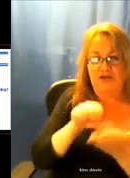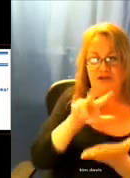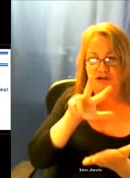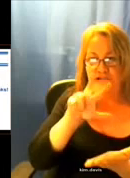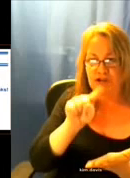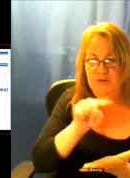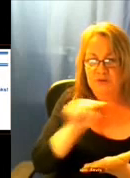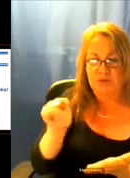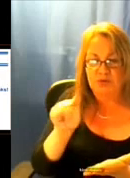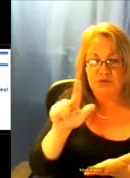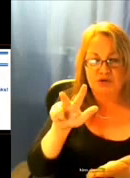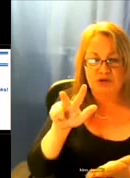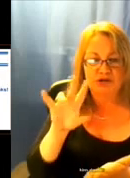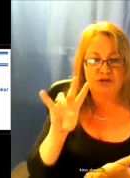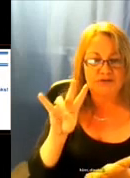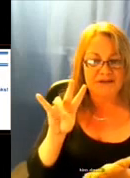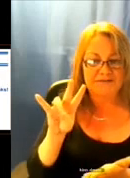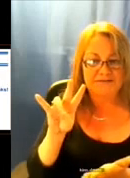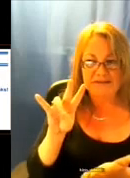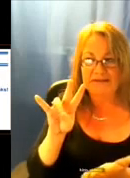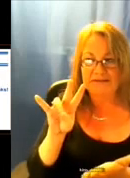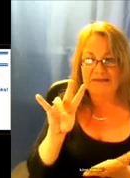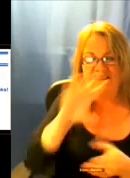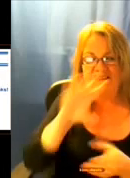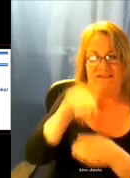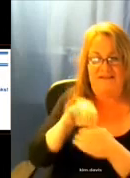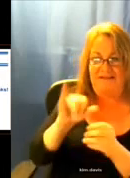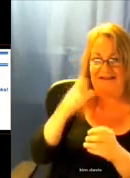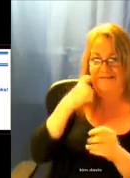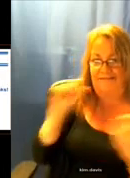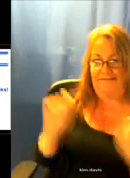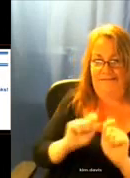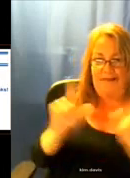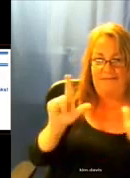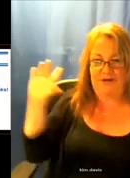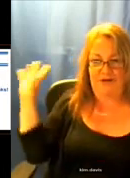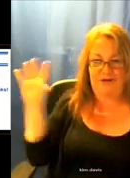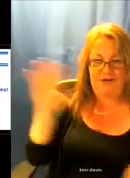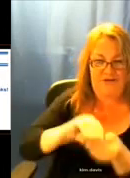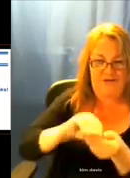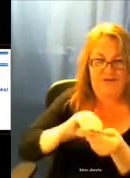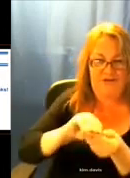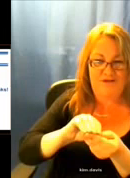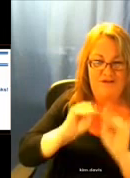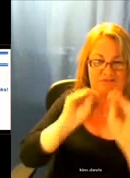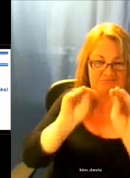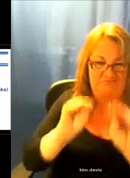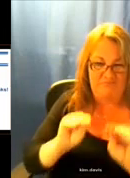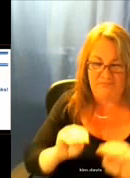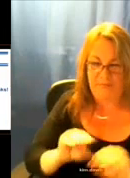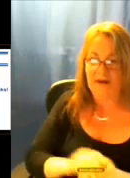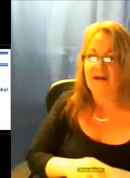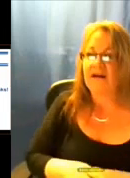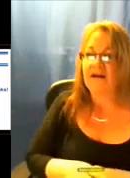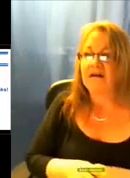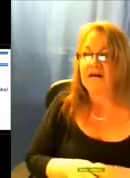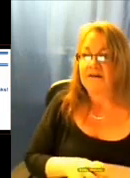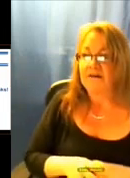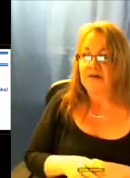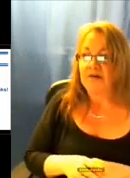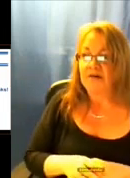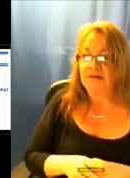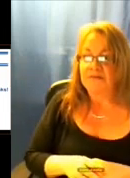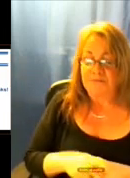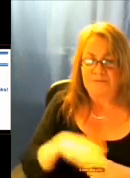website you can look at, you're looking at pages, can find the website on our website and get the handbook, is